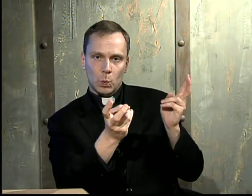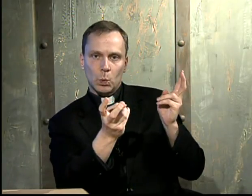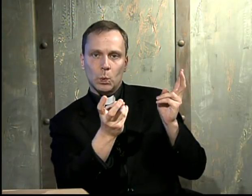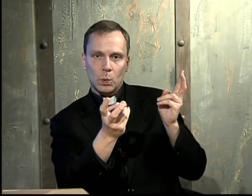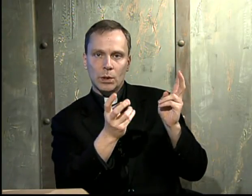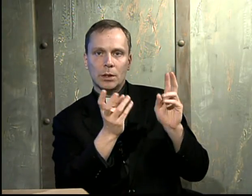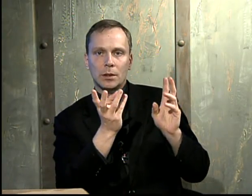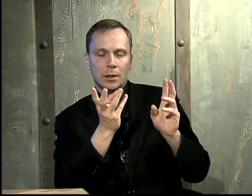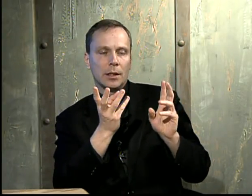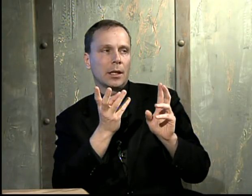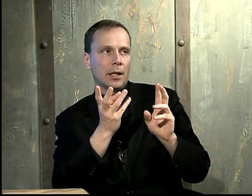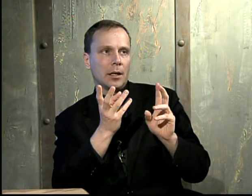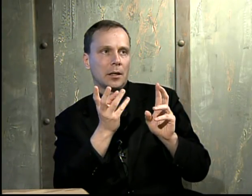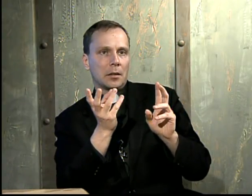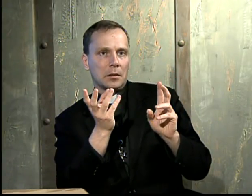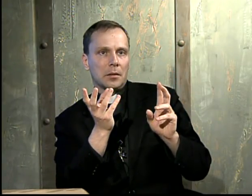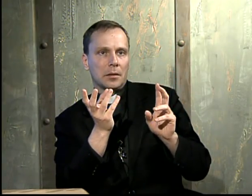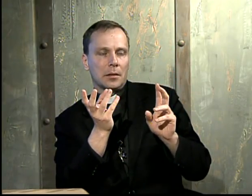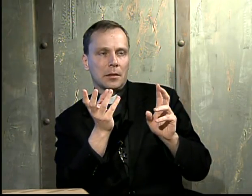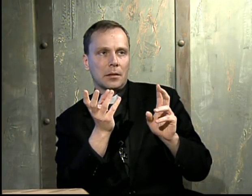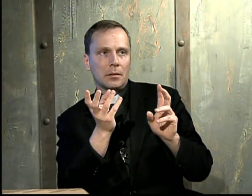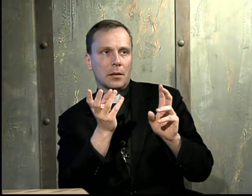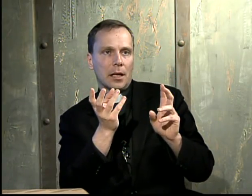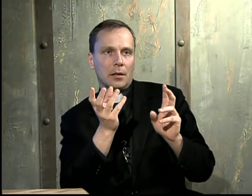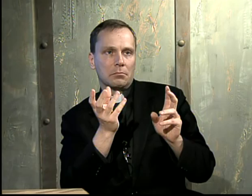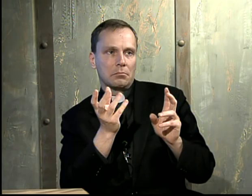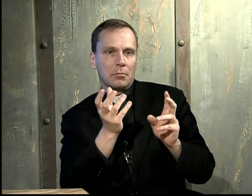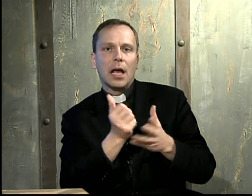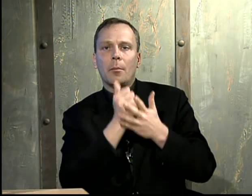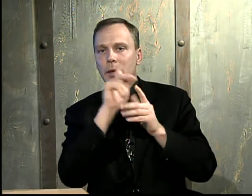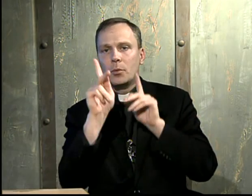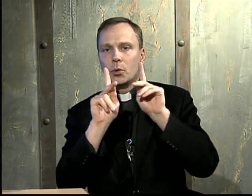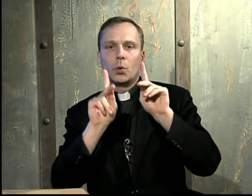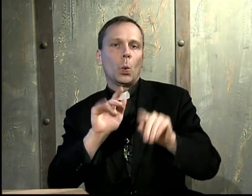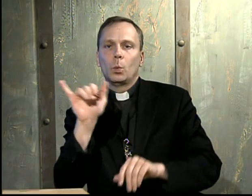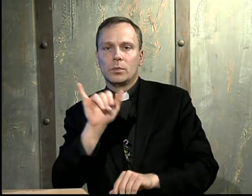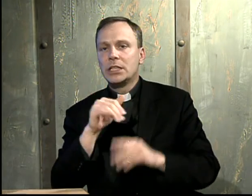But that also helps us to be serious about other life issues.